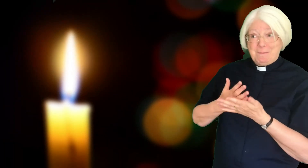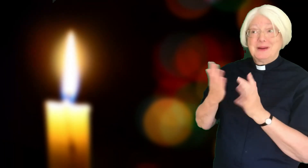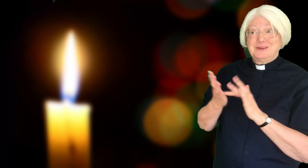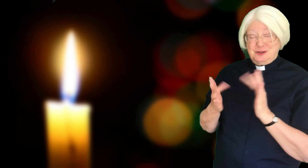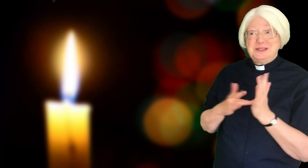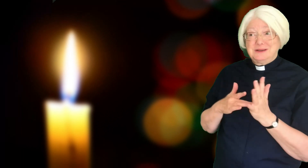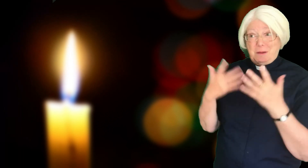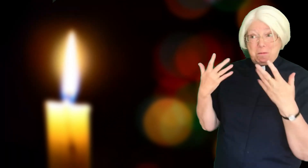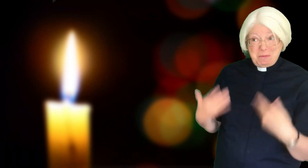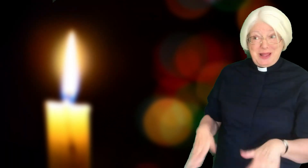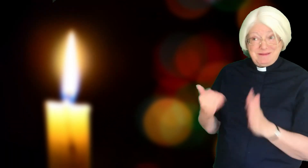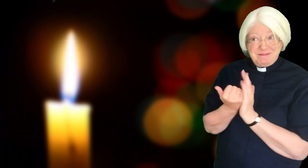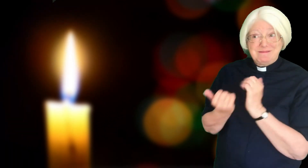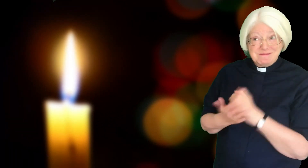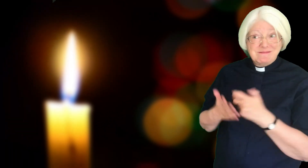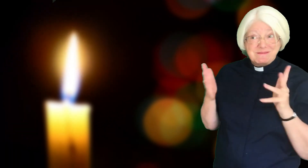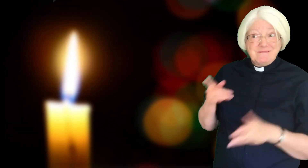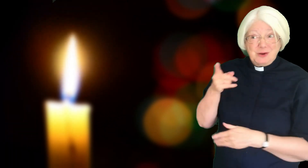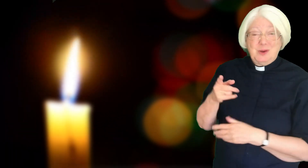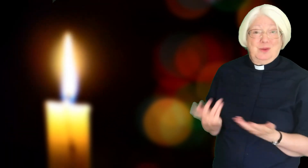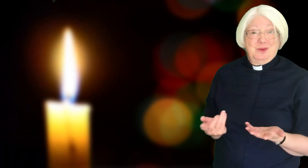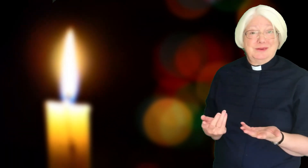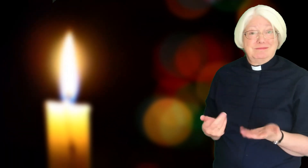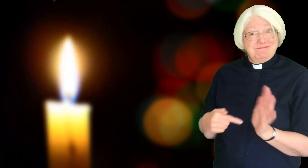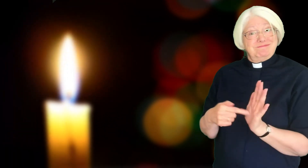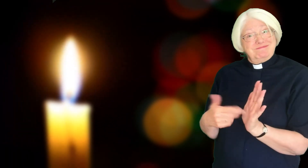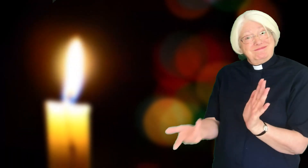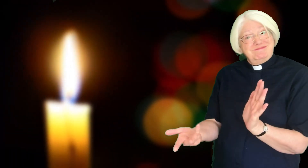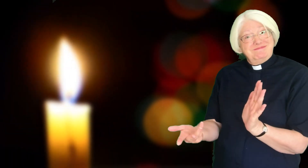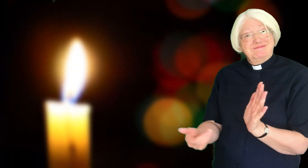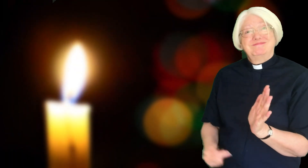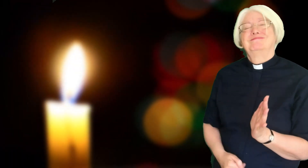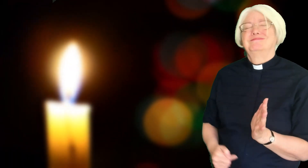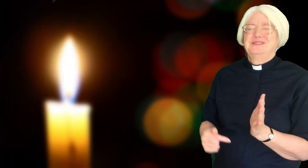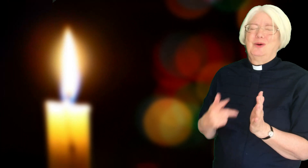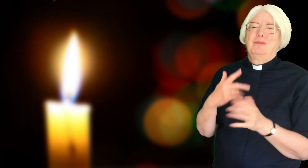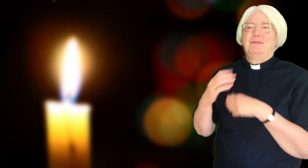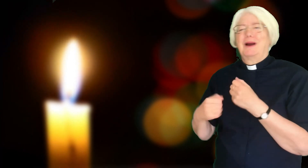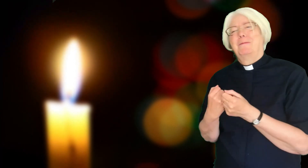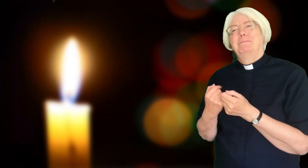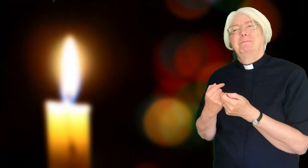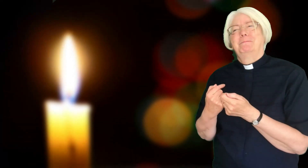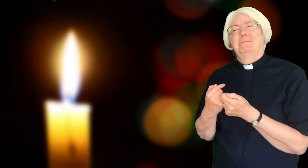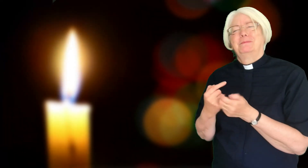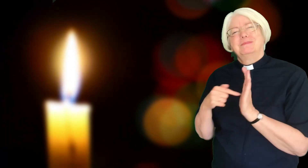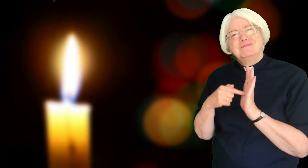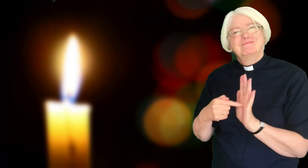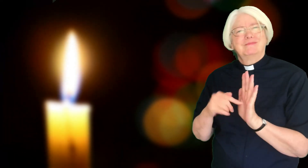Thomas to say, I am the Jesus who died for you. I am that Jesus.